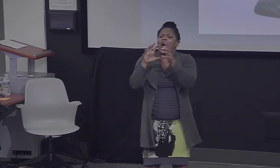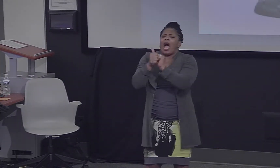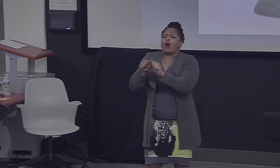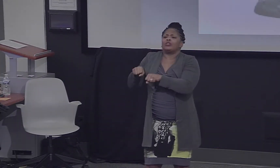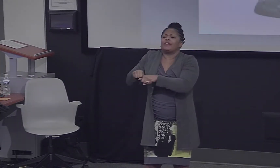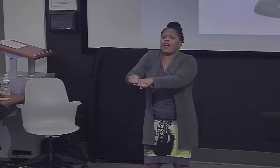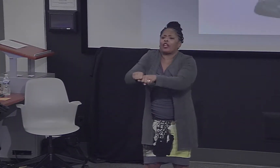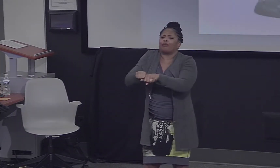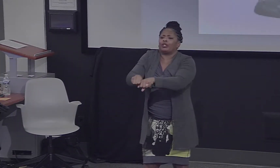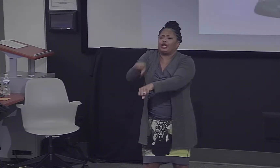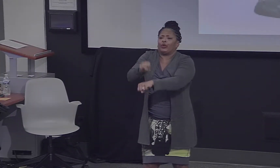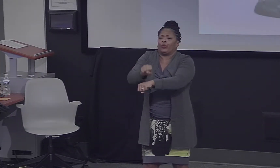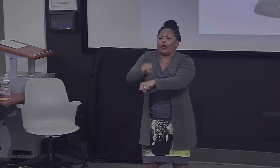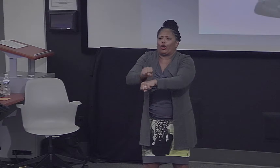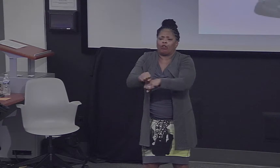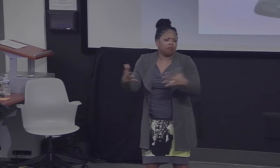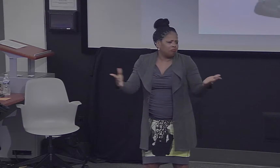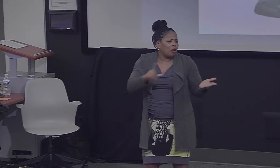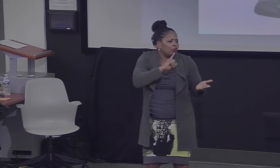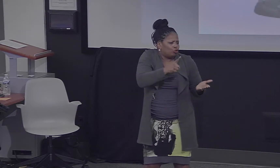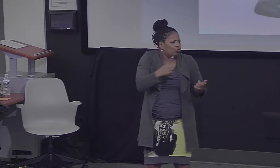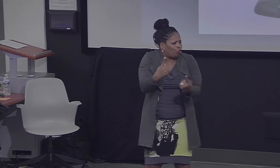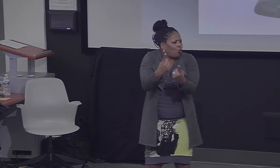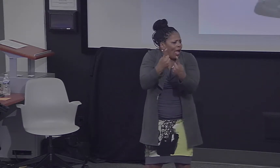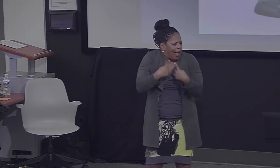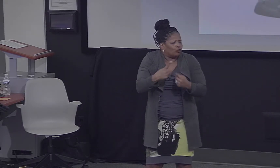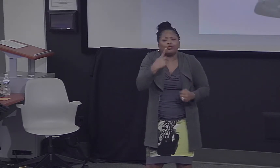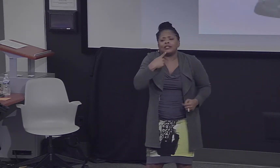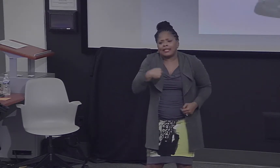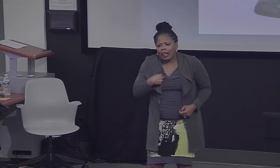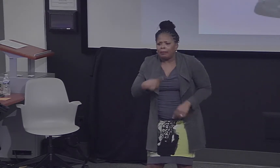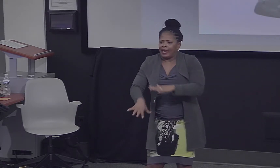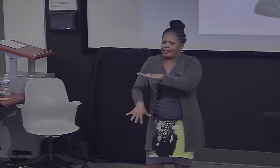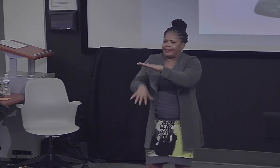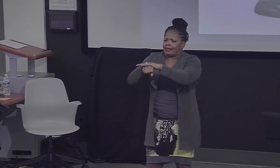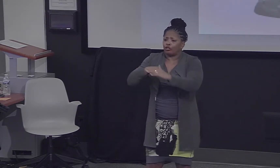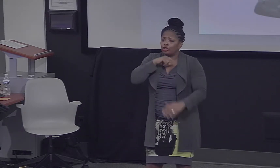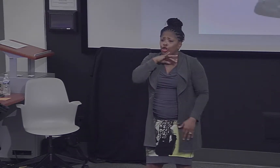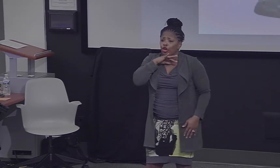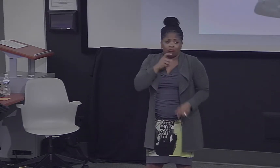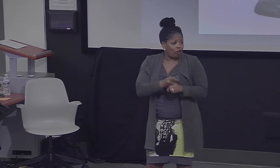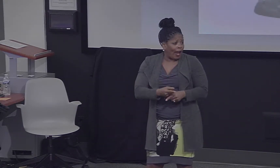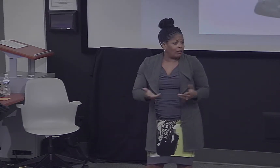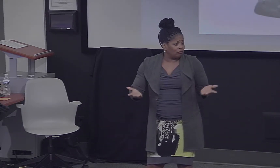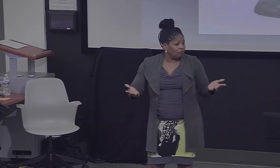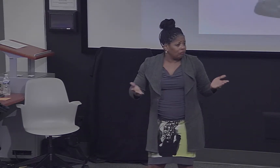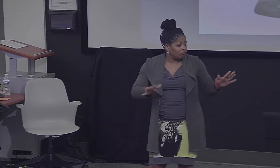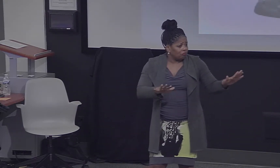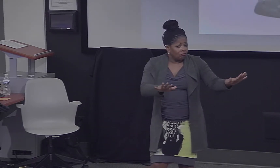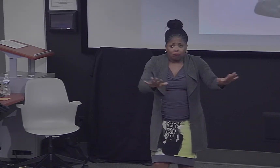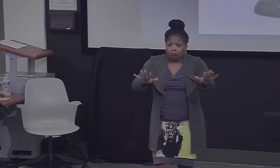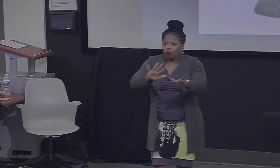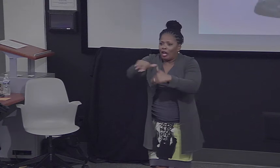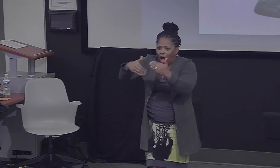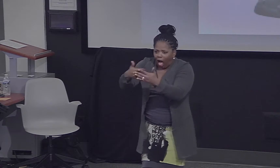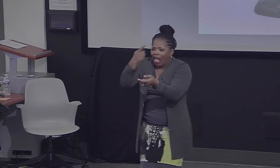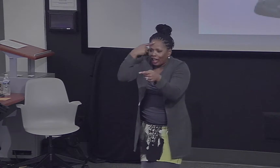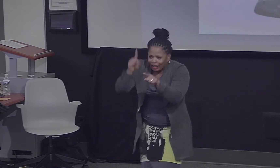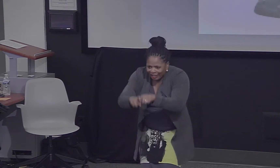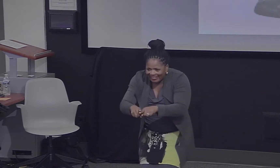let me give you this example. If I asked you, how does a vacuum cleaner work? I'm pretty sure you'd say to me that it sucks up the dirt. I mean,